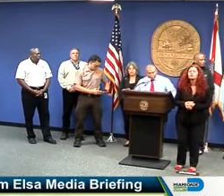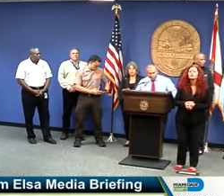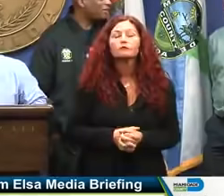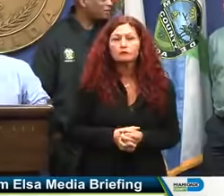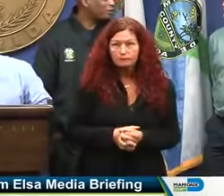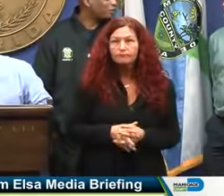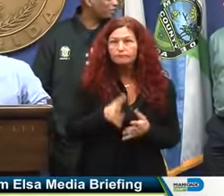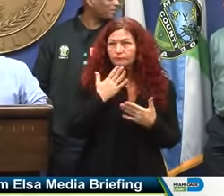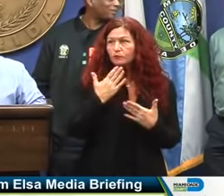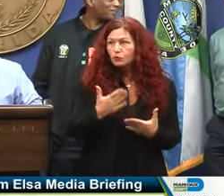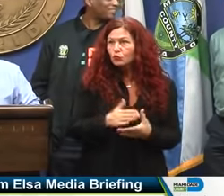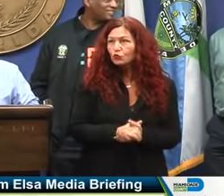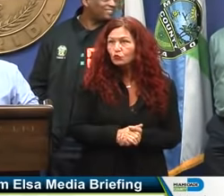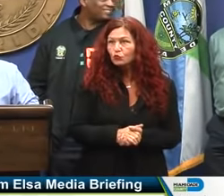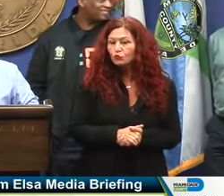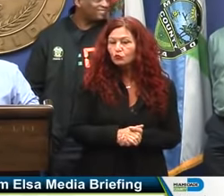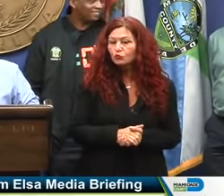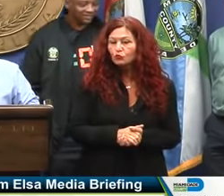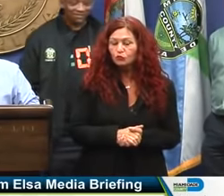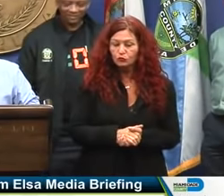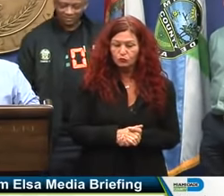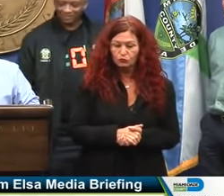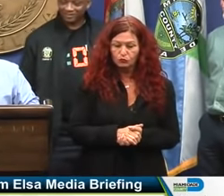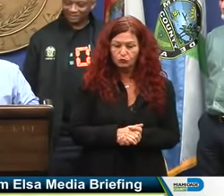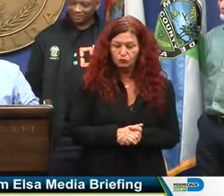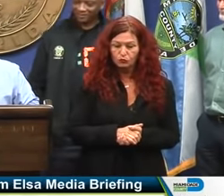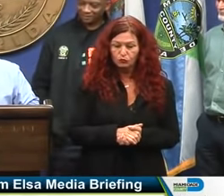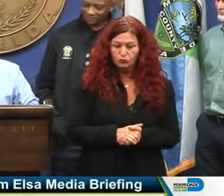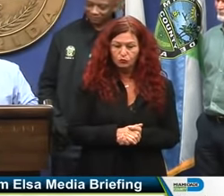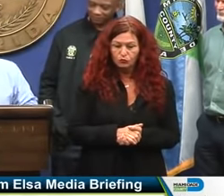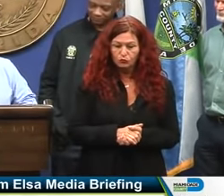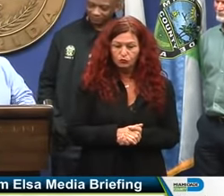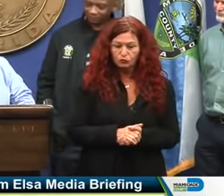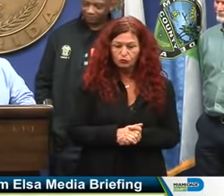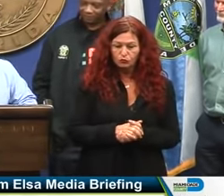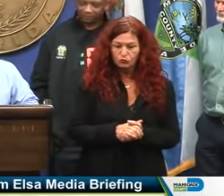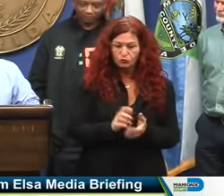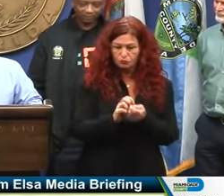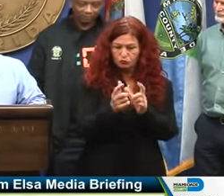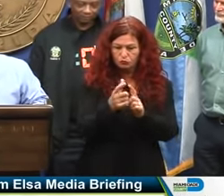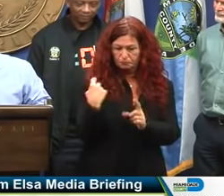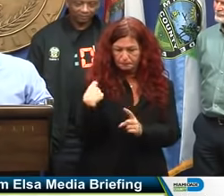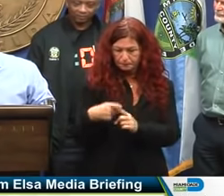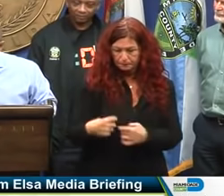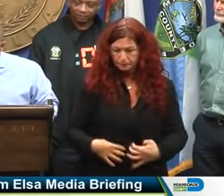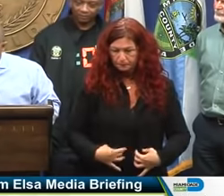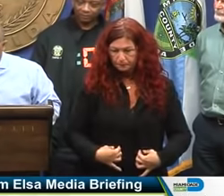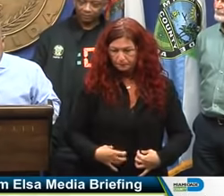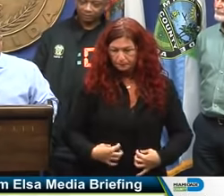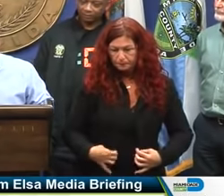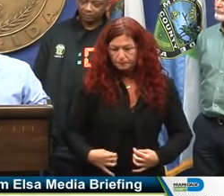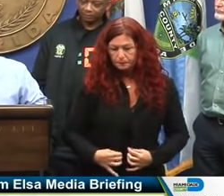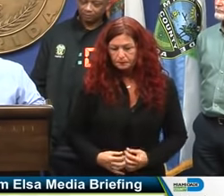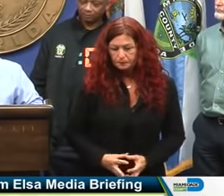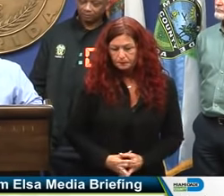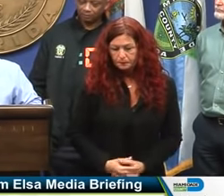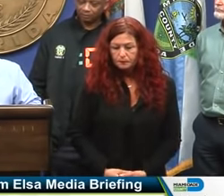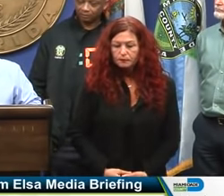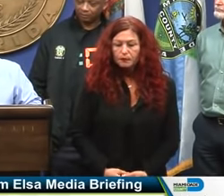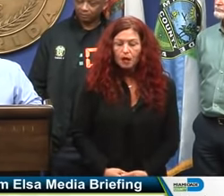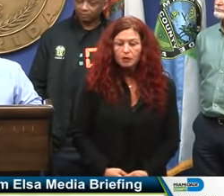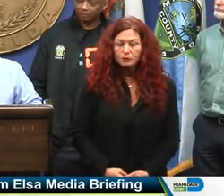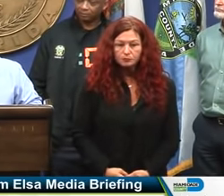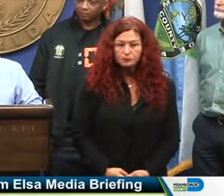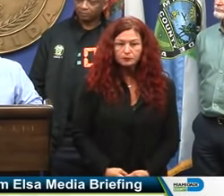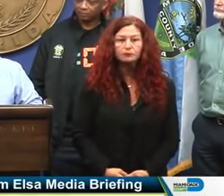Thank you, sir. Para traducirle lo que dijo el comandante del incidente, Charles Surreal, le voy a traducir. Residentes y